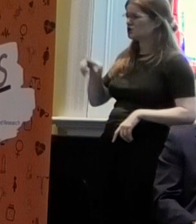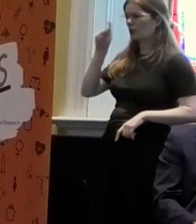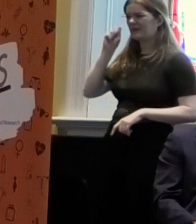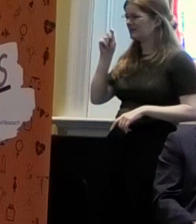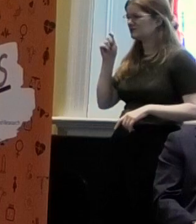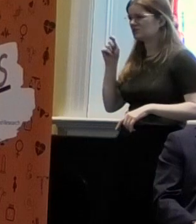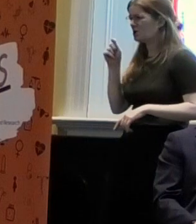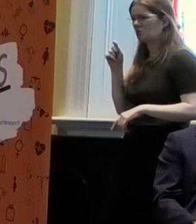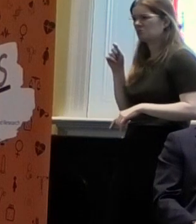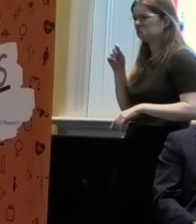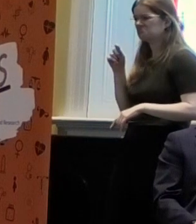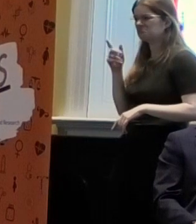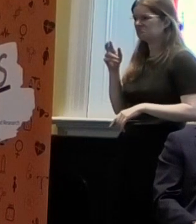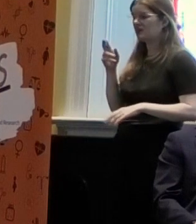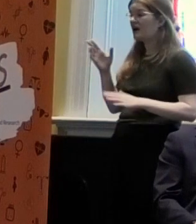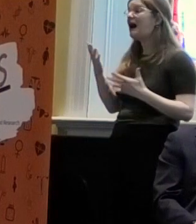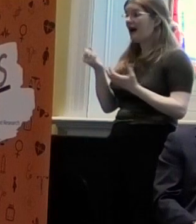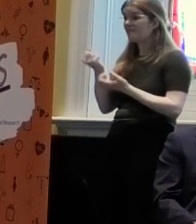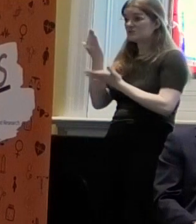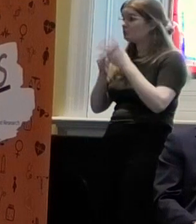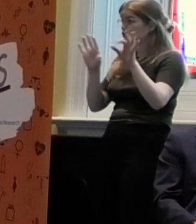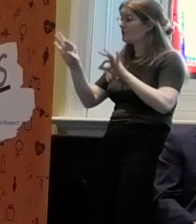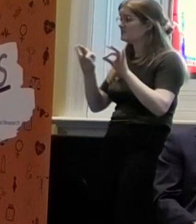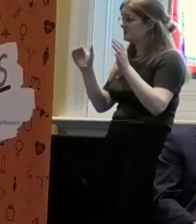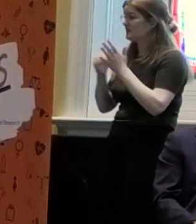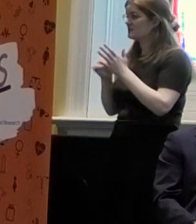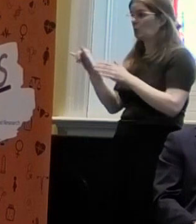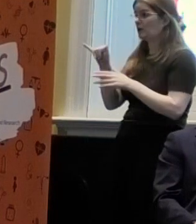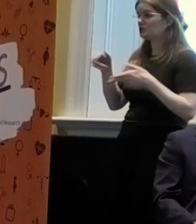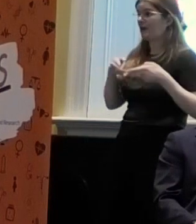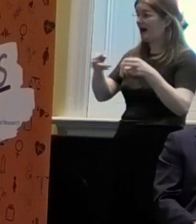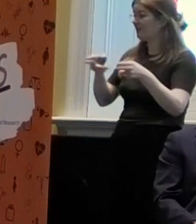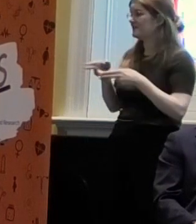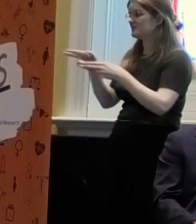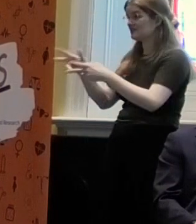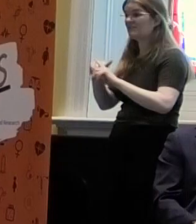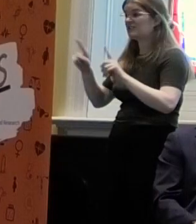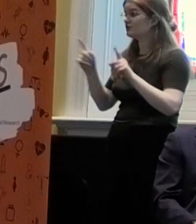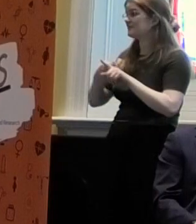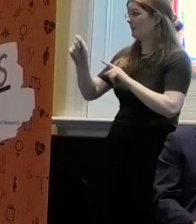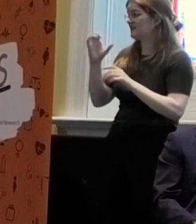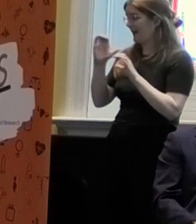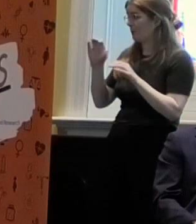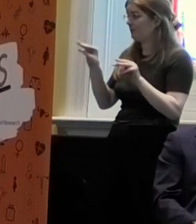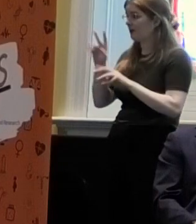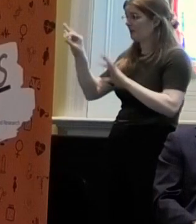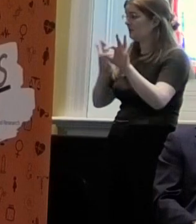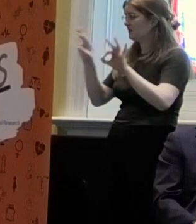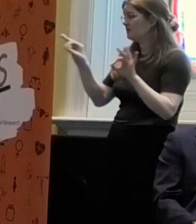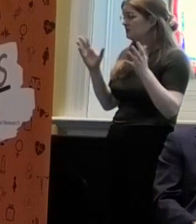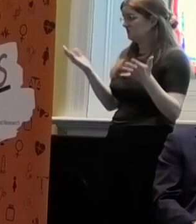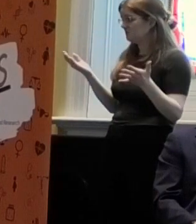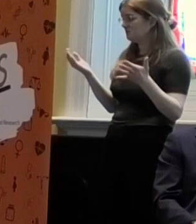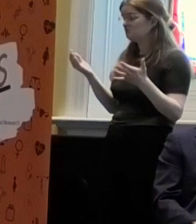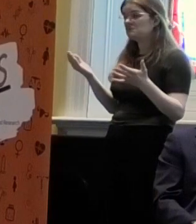I don't think it's necessarily quite like that. There are choices with regard to which stream. There are different streams of care that people